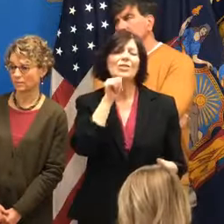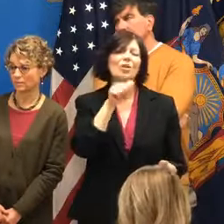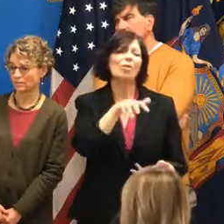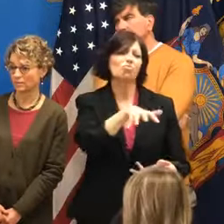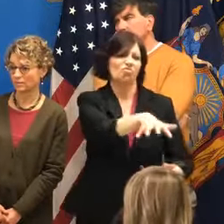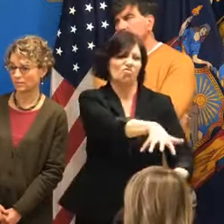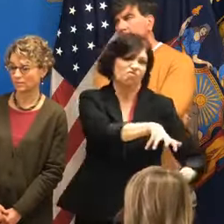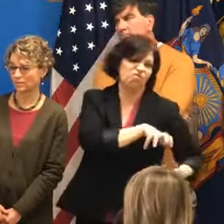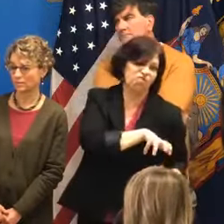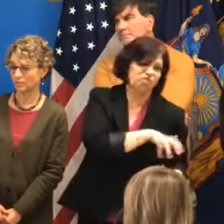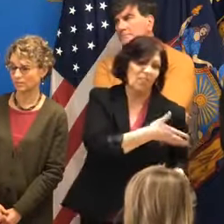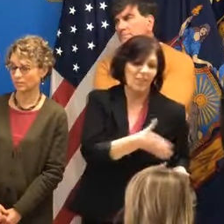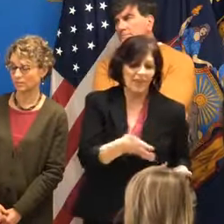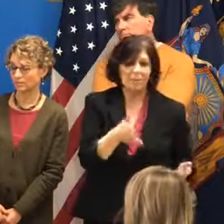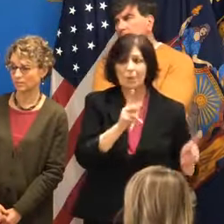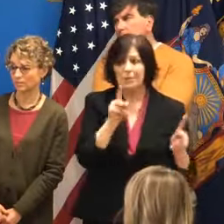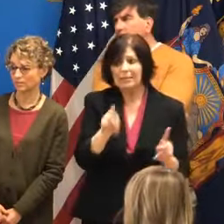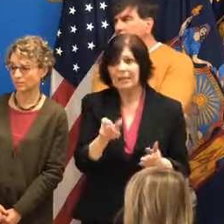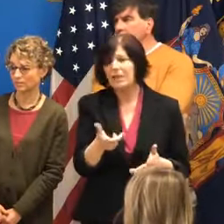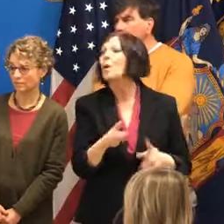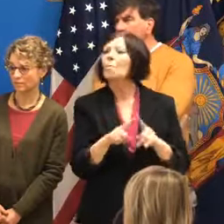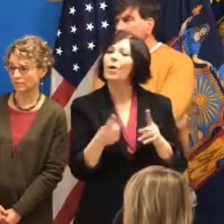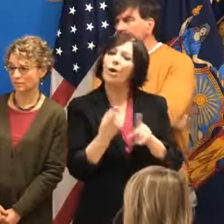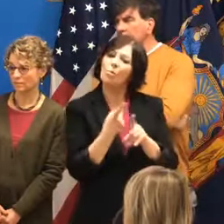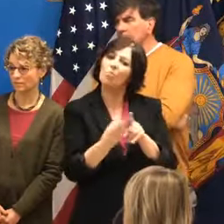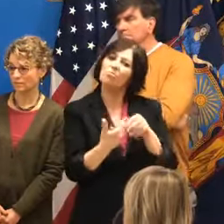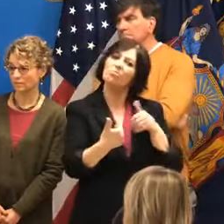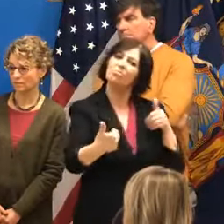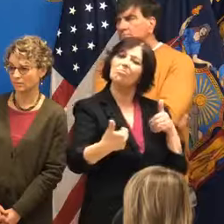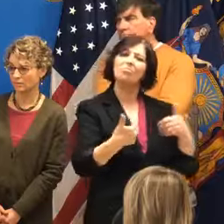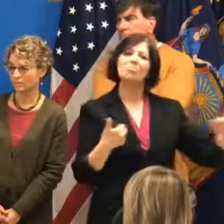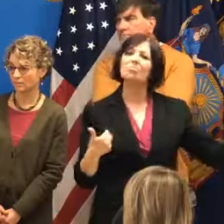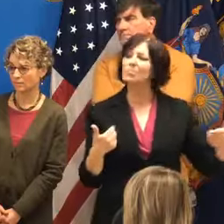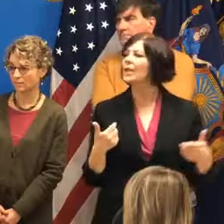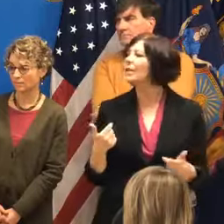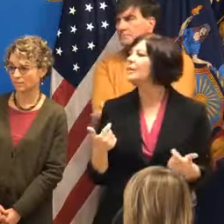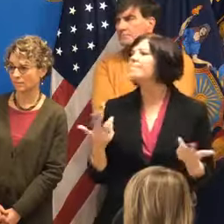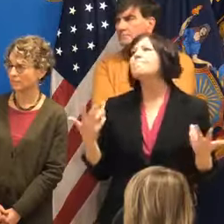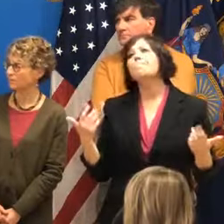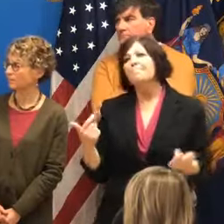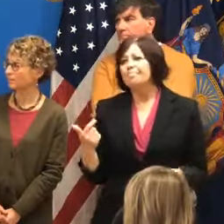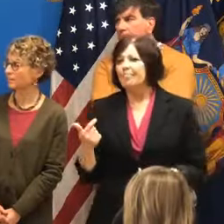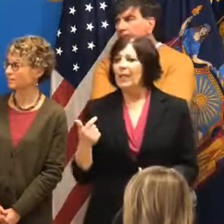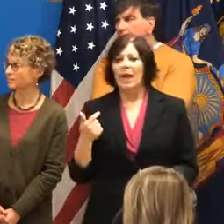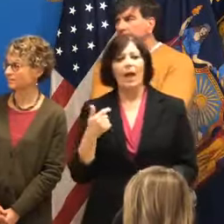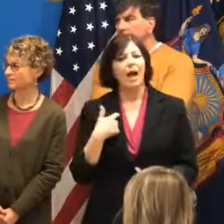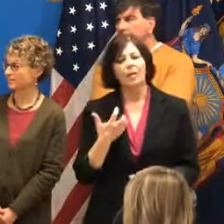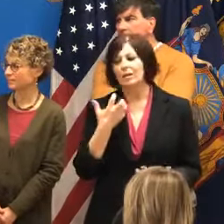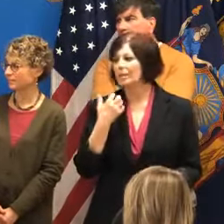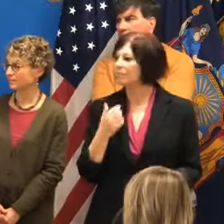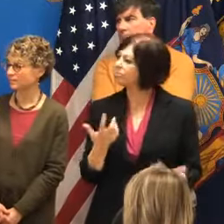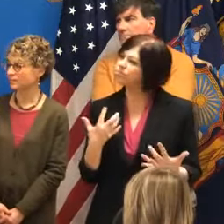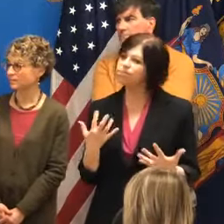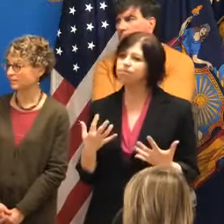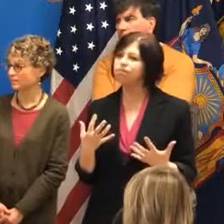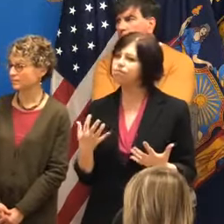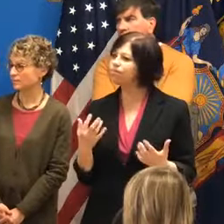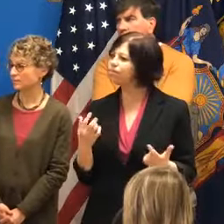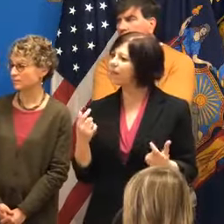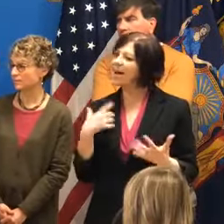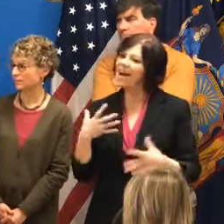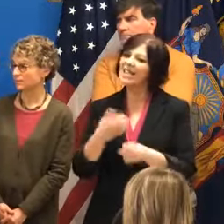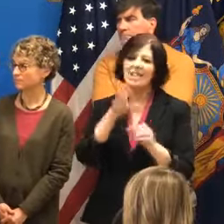because other people need to purchase them, but actually do appropriate social distancing. And it's like, I was hot last night when I got the pictures